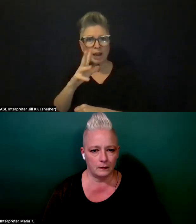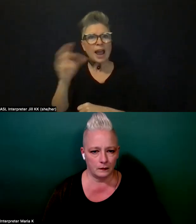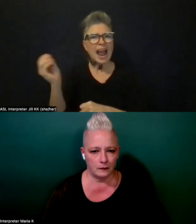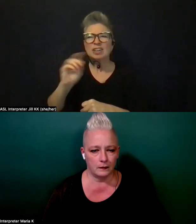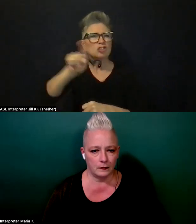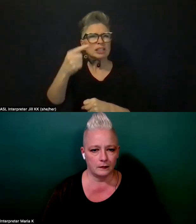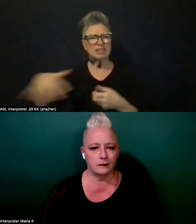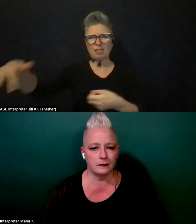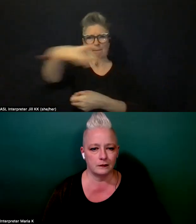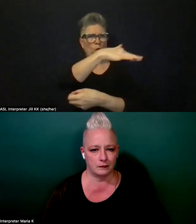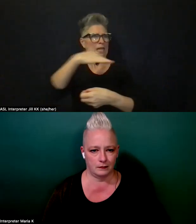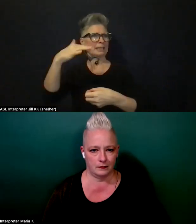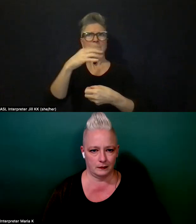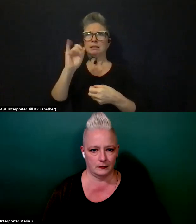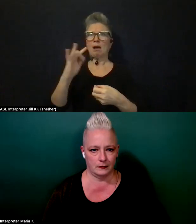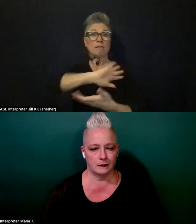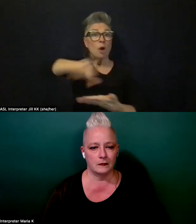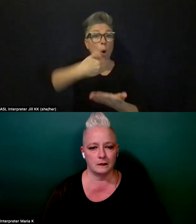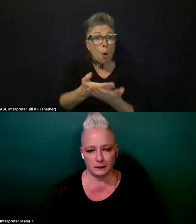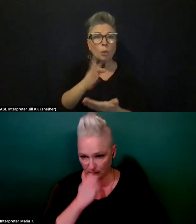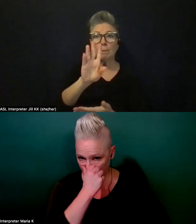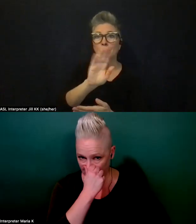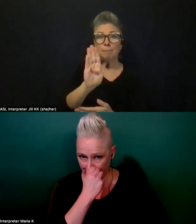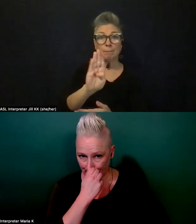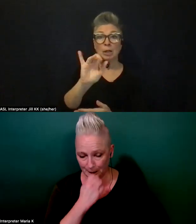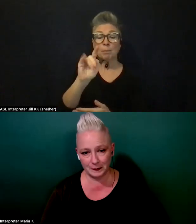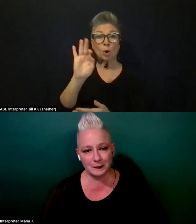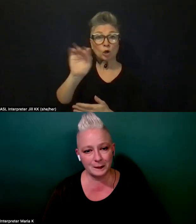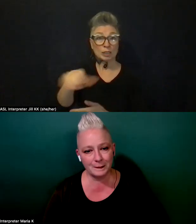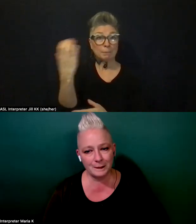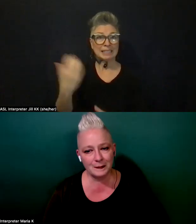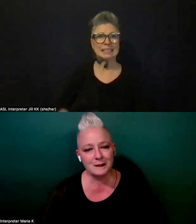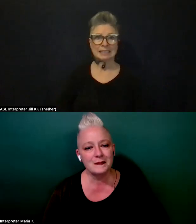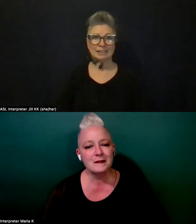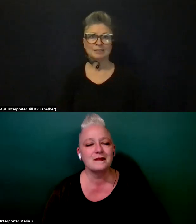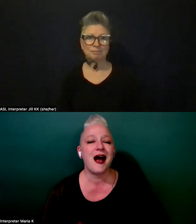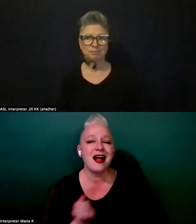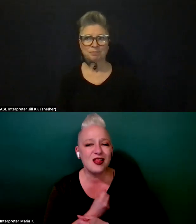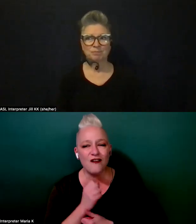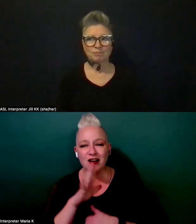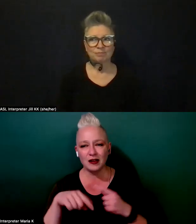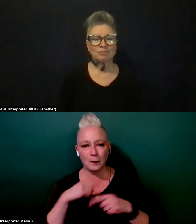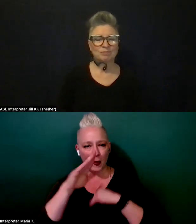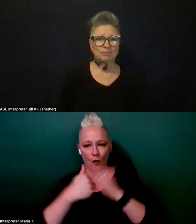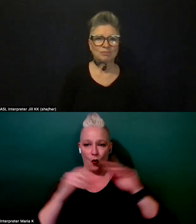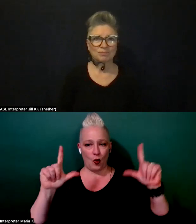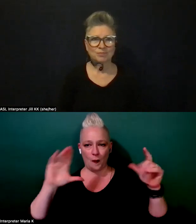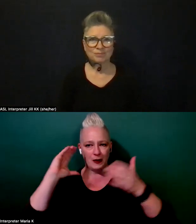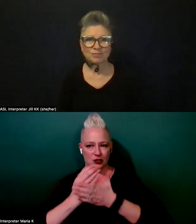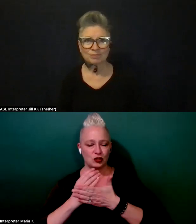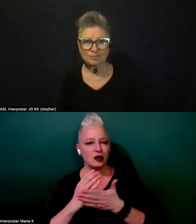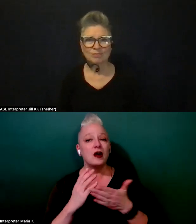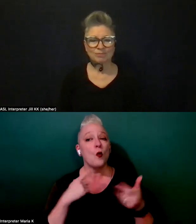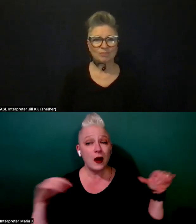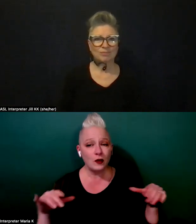whole Biltmore Christmas. I like how you talk about the whole picture because I talk about what I do as making it a